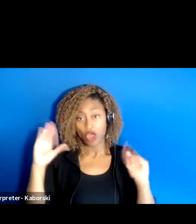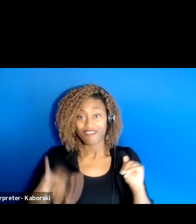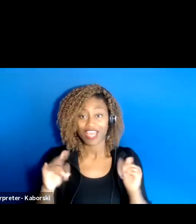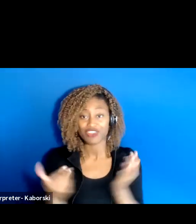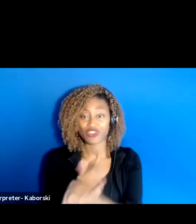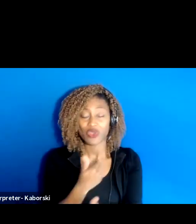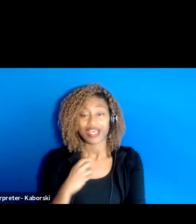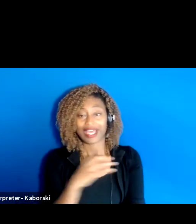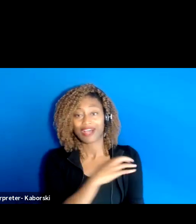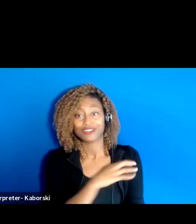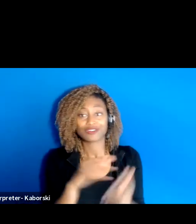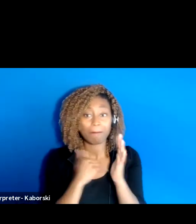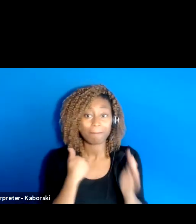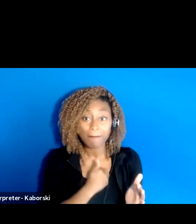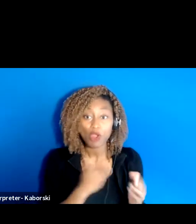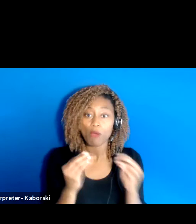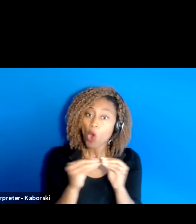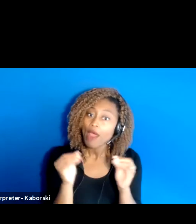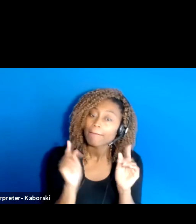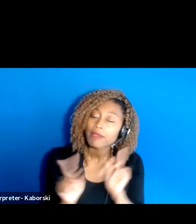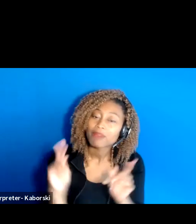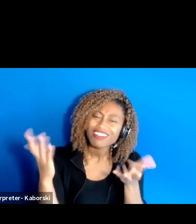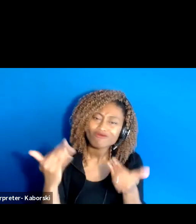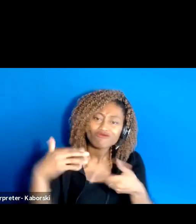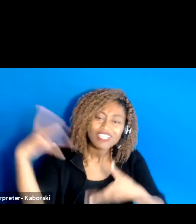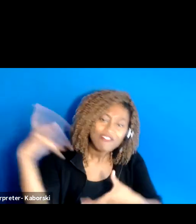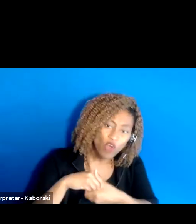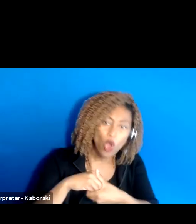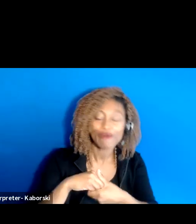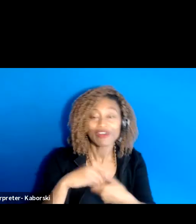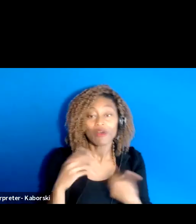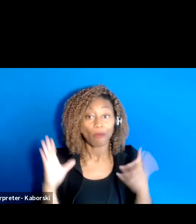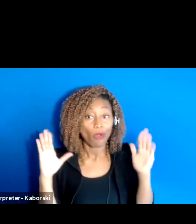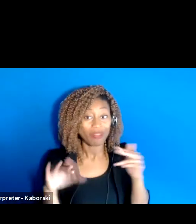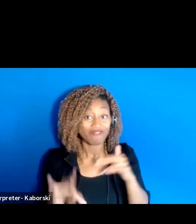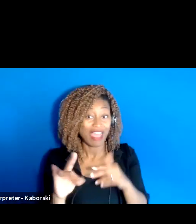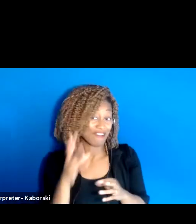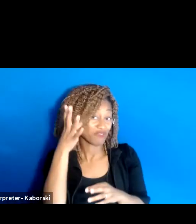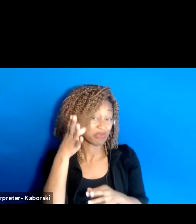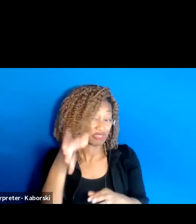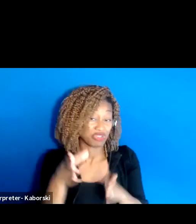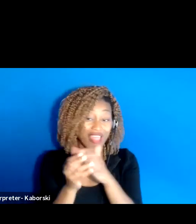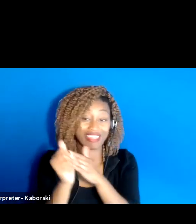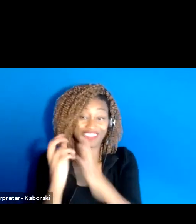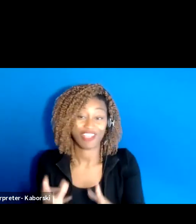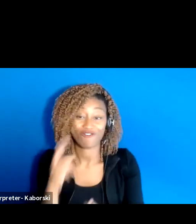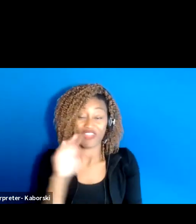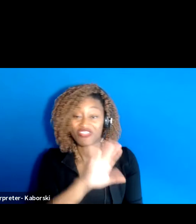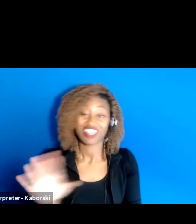some more people involved. For the centers, you know, hopefully they could find some future leaders for their centers through this